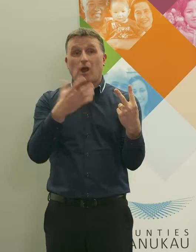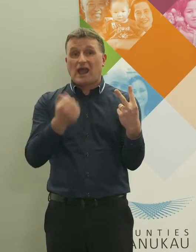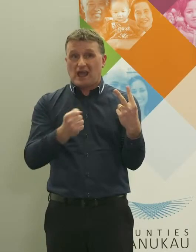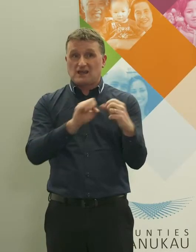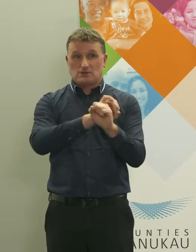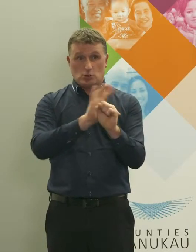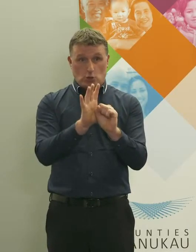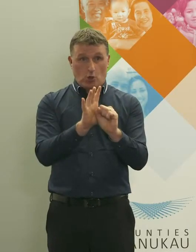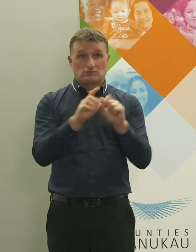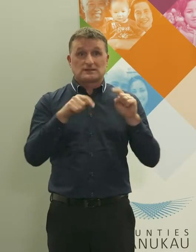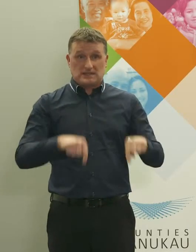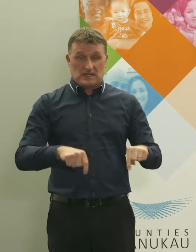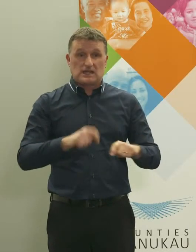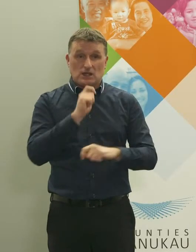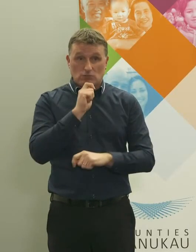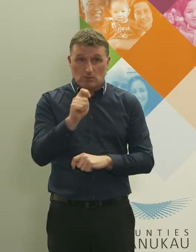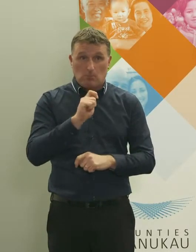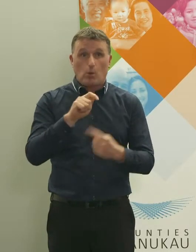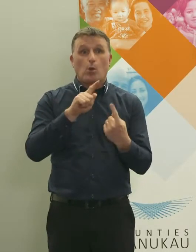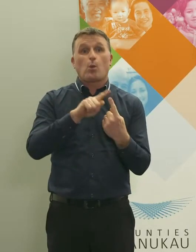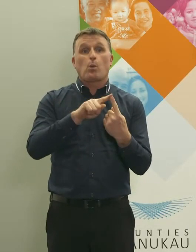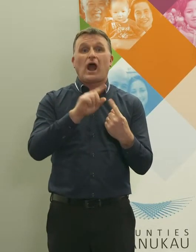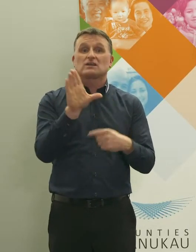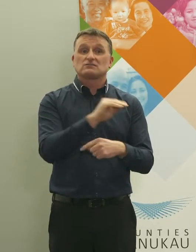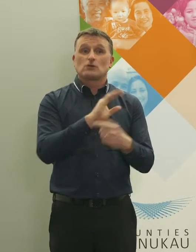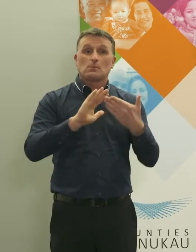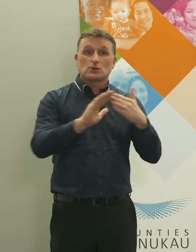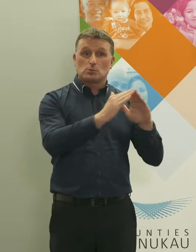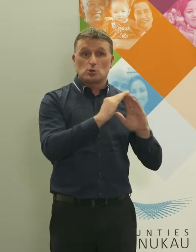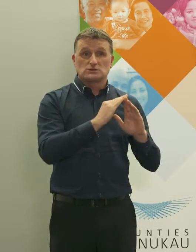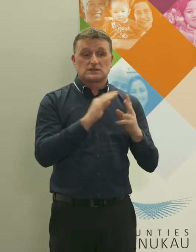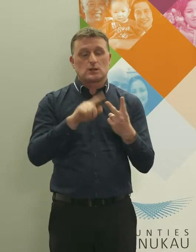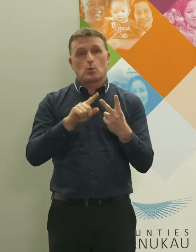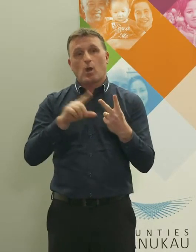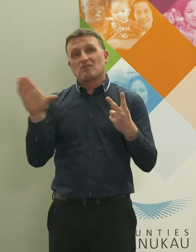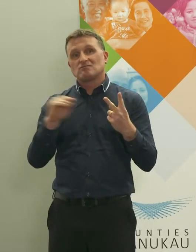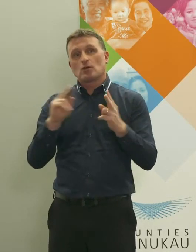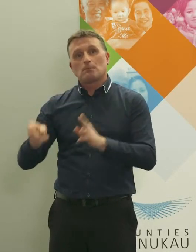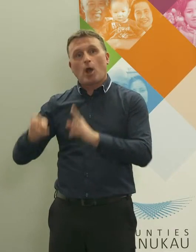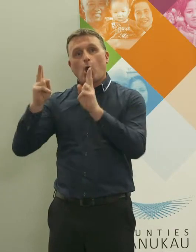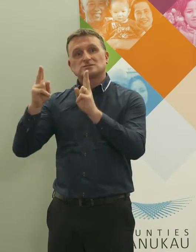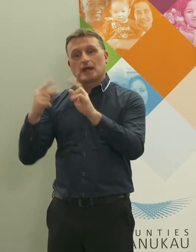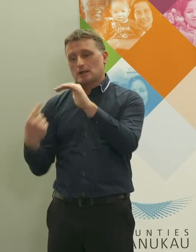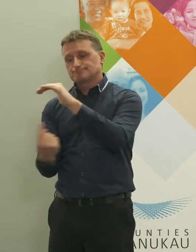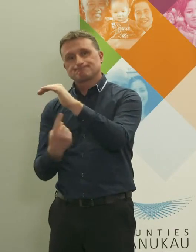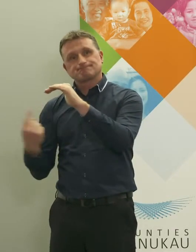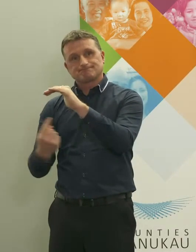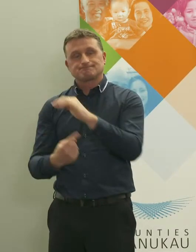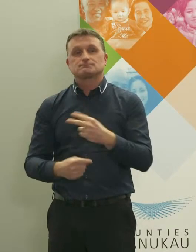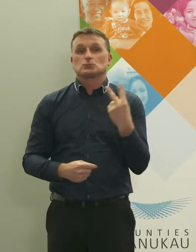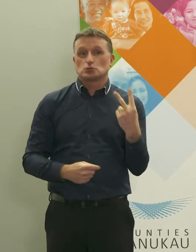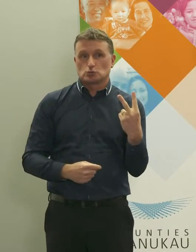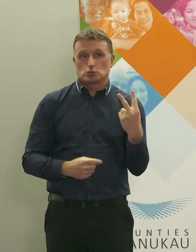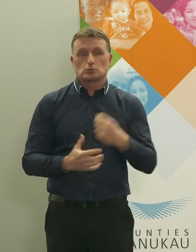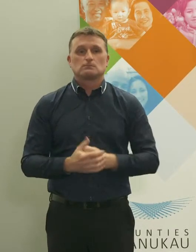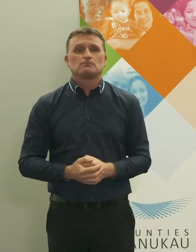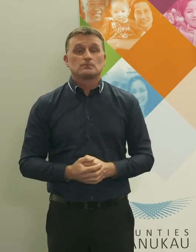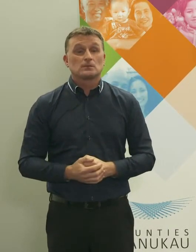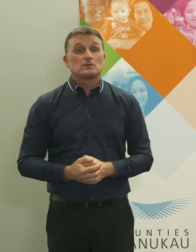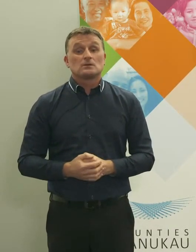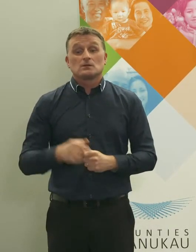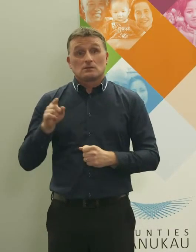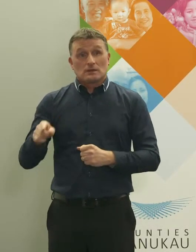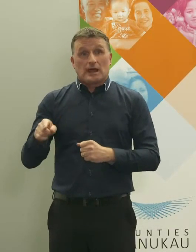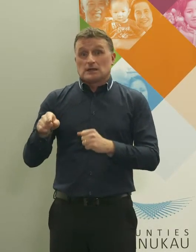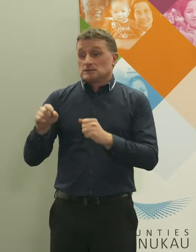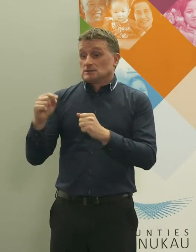in New Zealand, one in the community and one in managed isolation. The community case has been epidemiologically linked